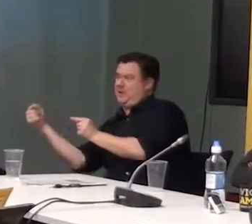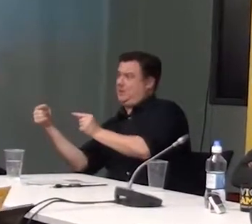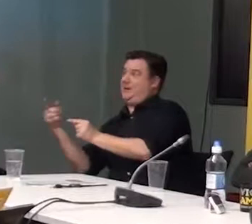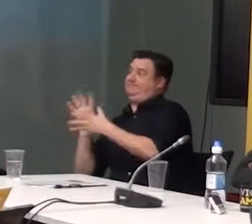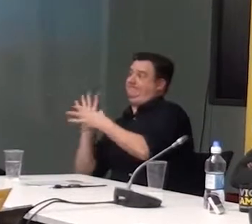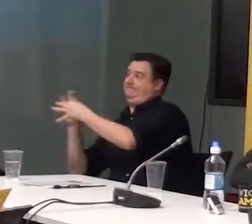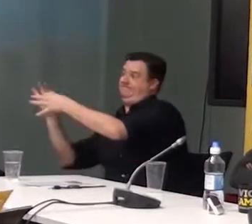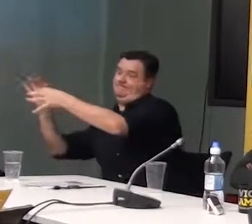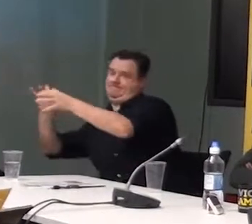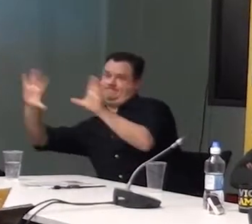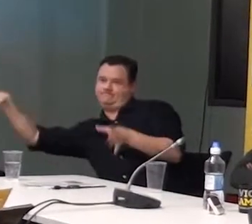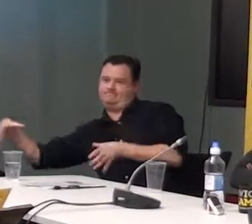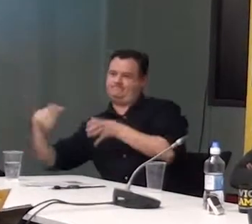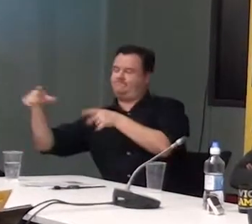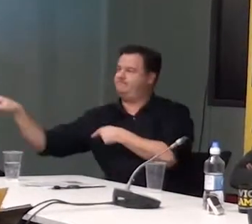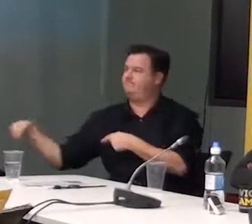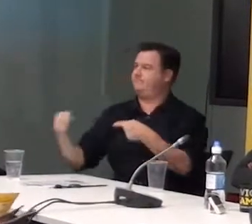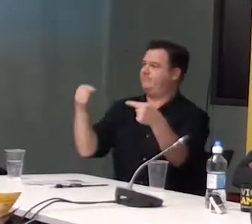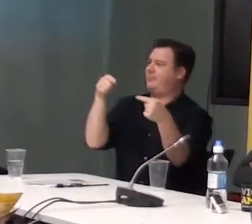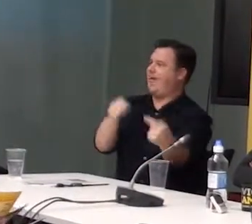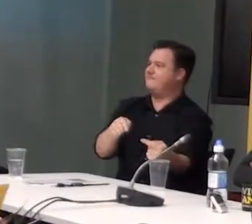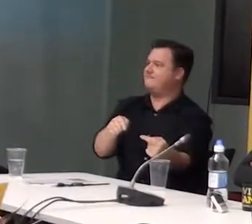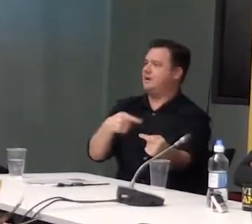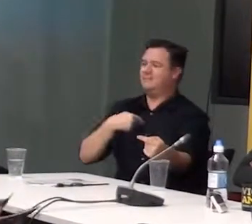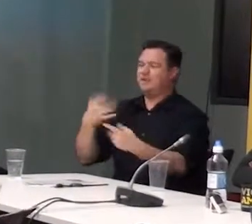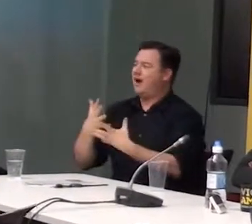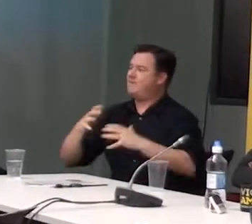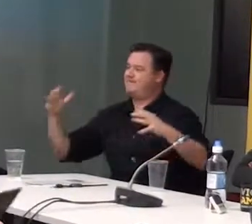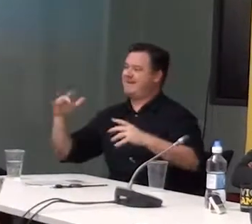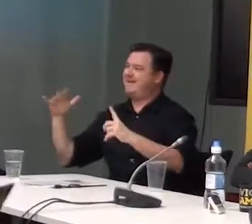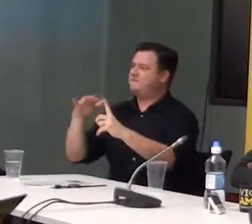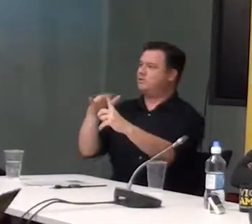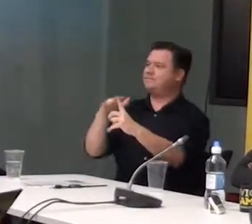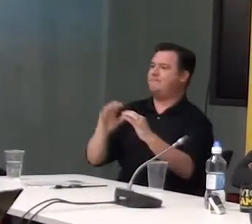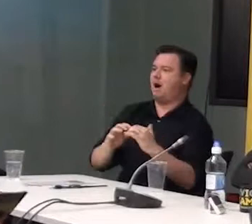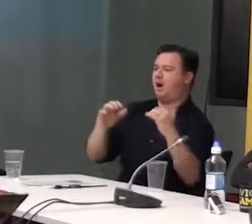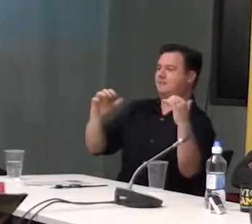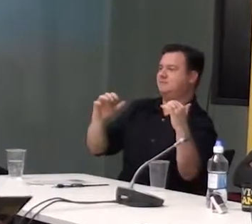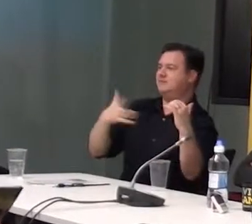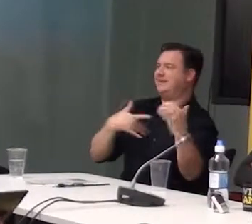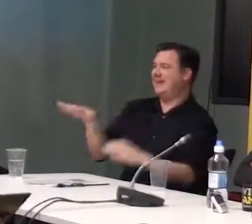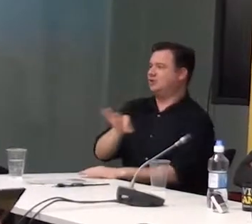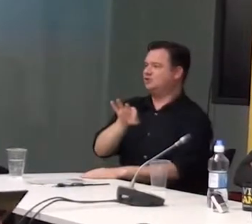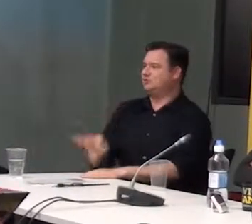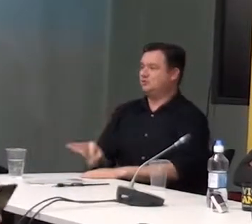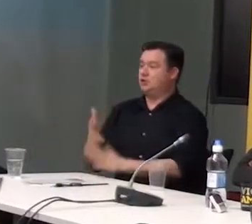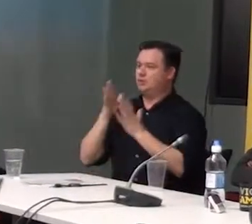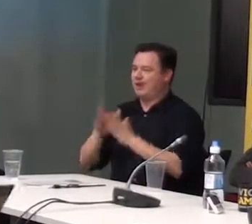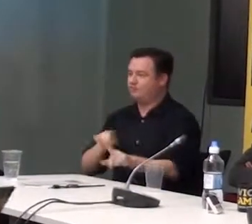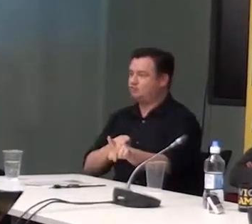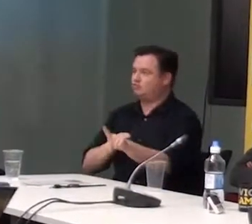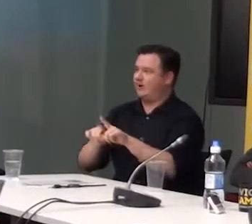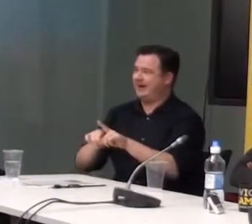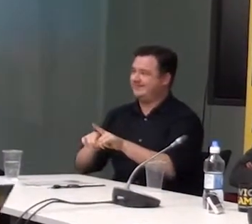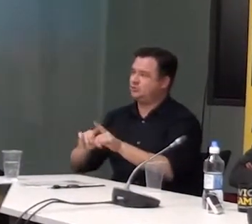new movements that have come up, but they don't have much of an influence in Parliament and elections. So we have to try and bring